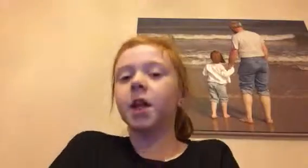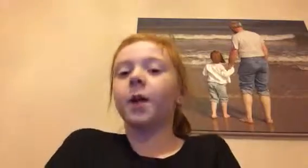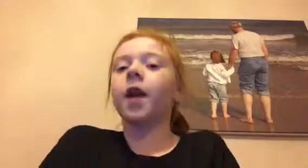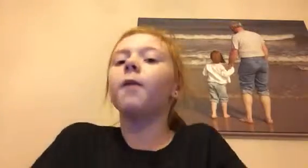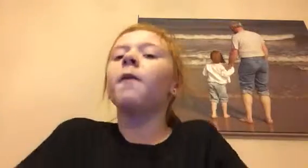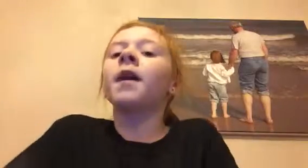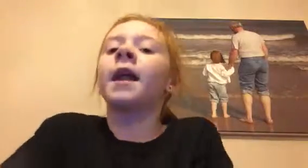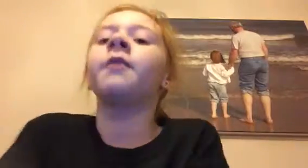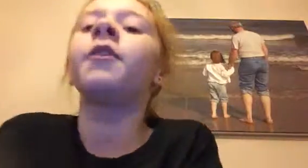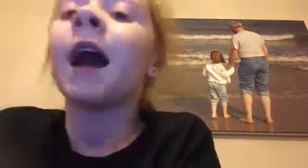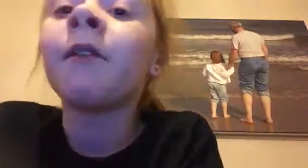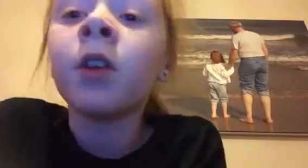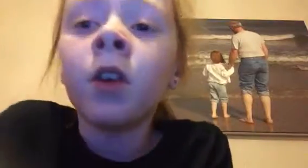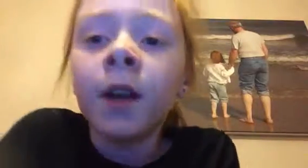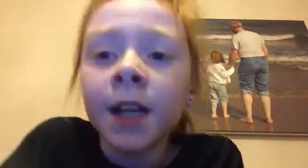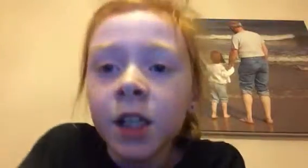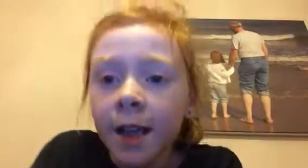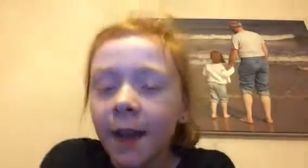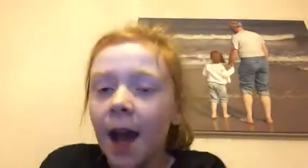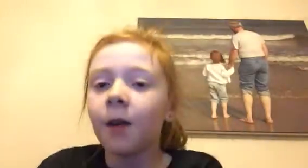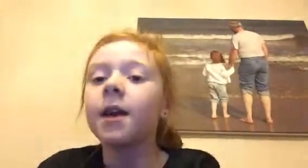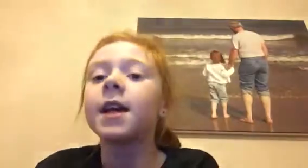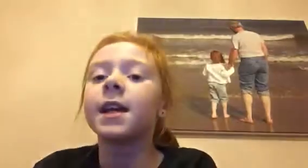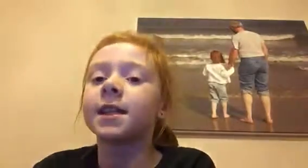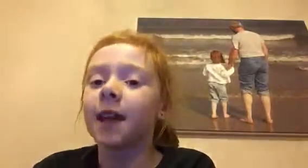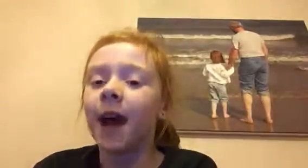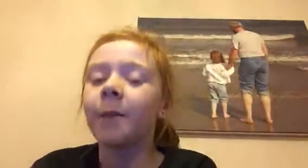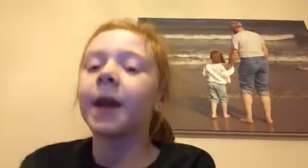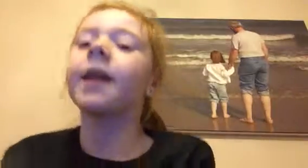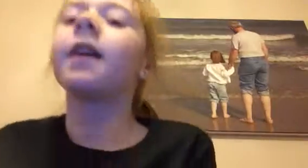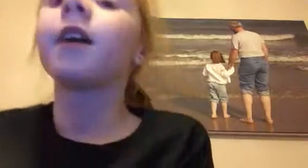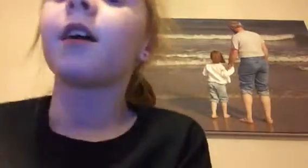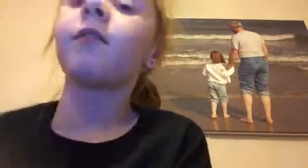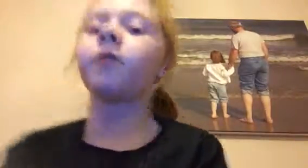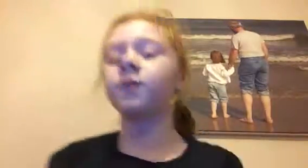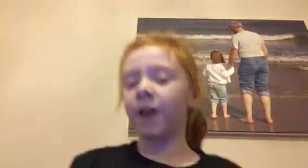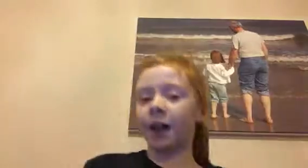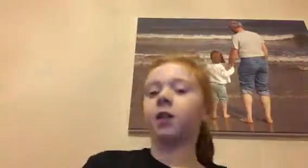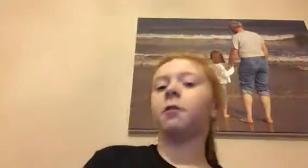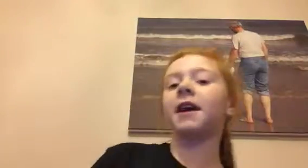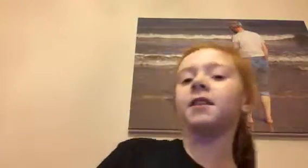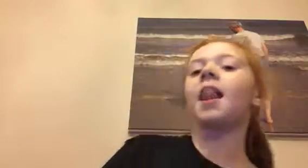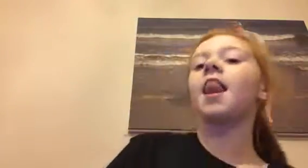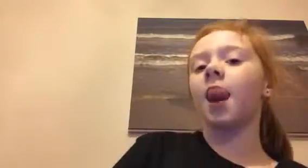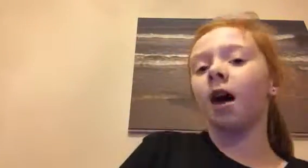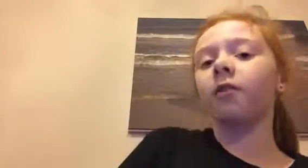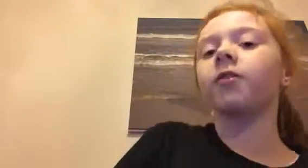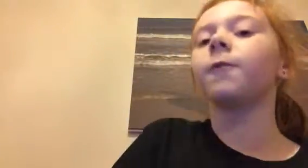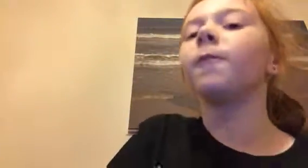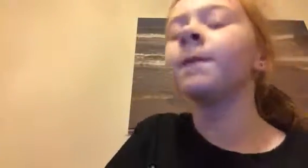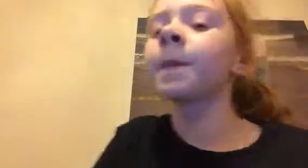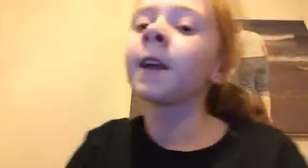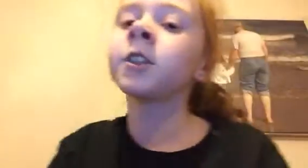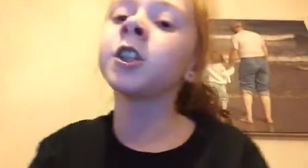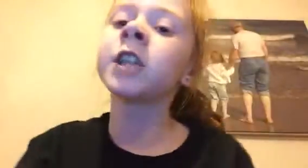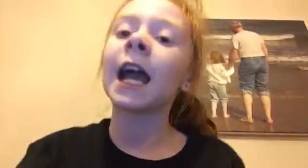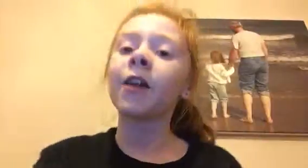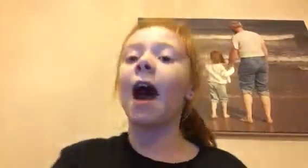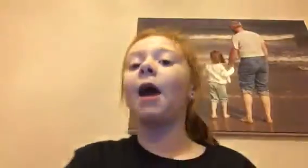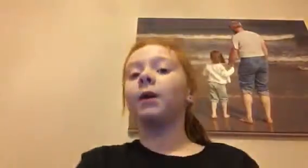doing and if you haven't already checked that out it's abby's finger space love so check that out